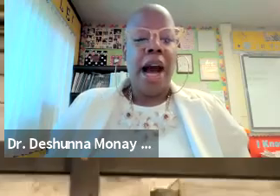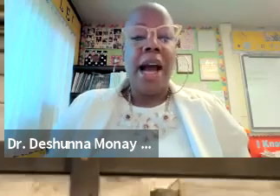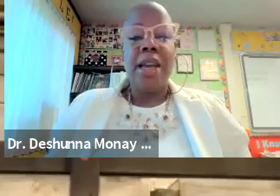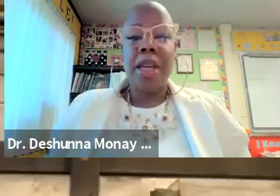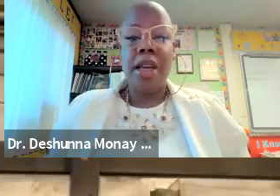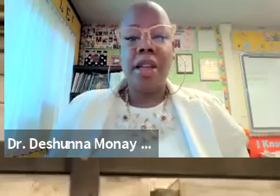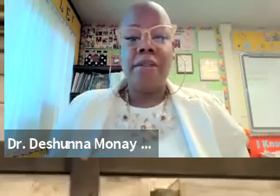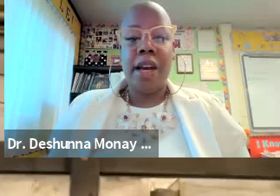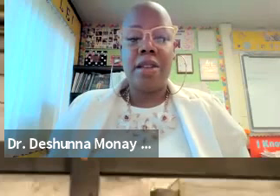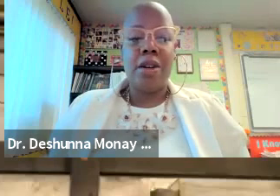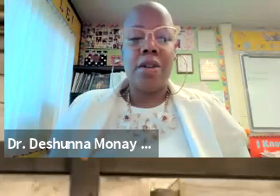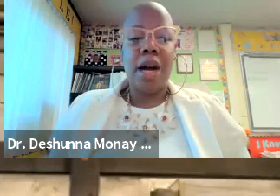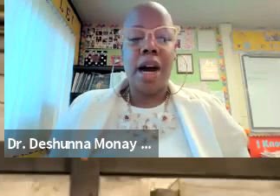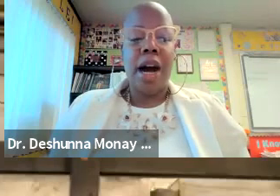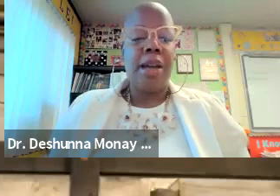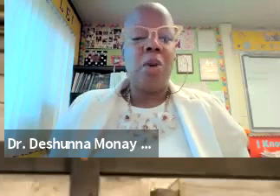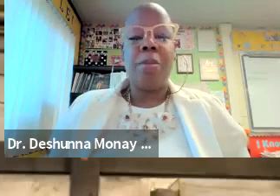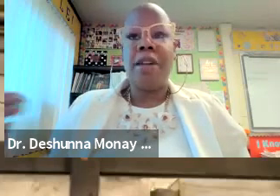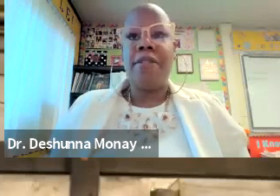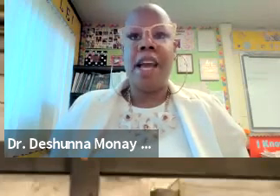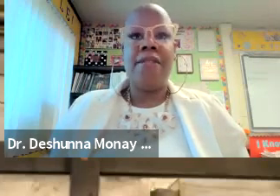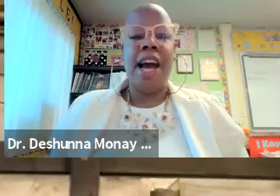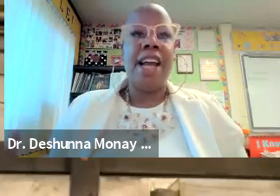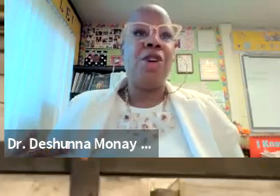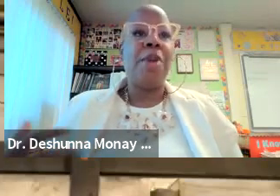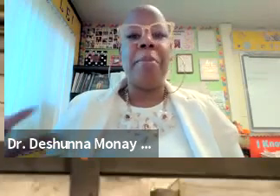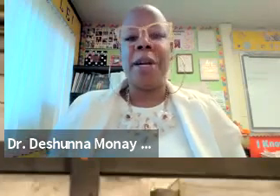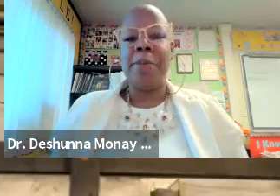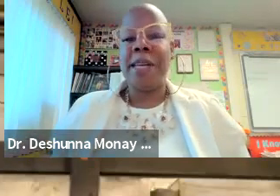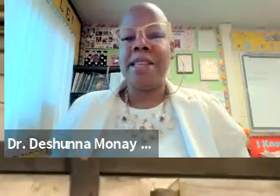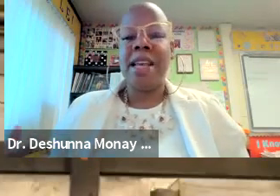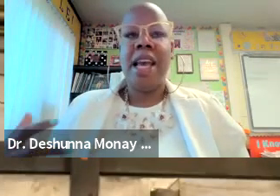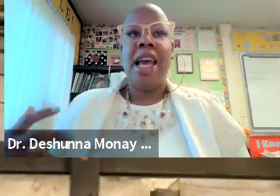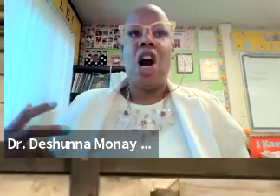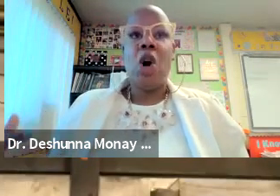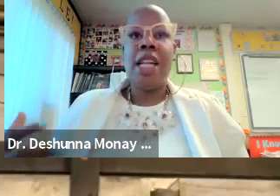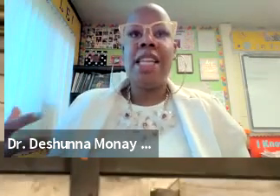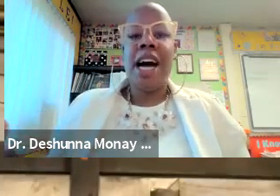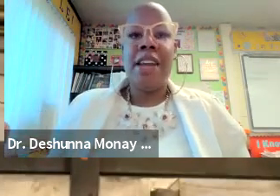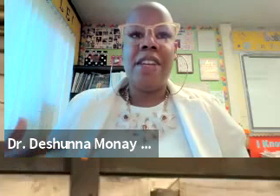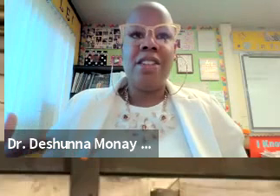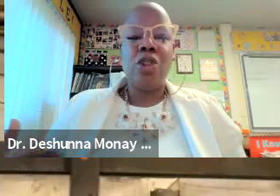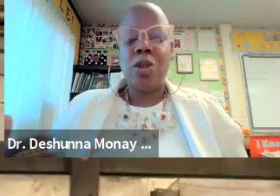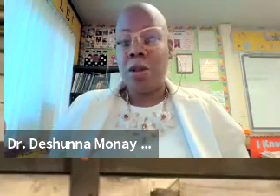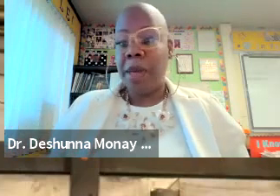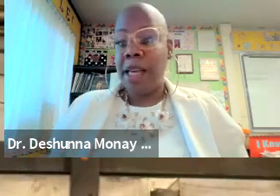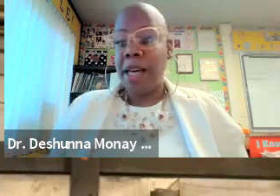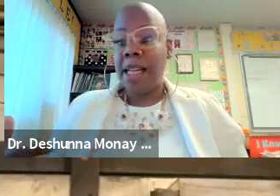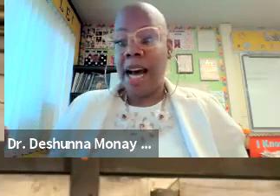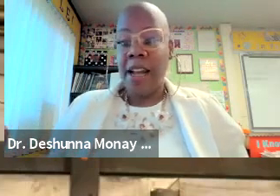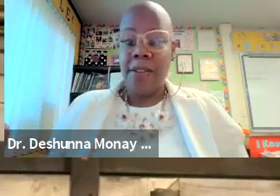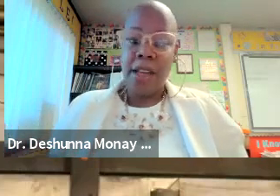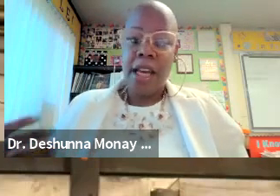So I am a healing vessel. I am a woman of faith. I know my purpose on life is to